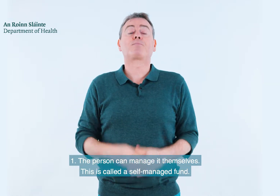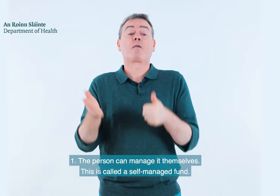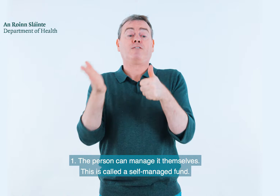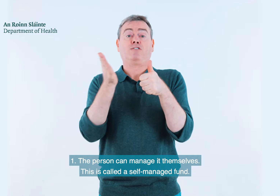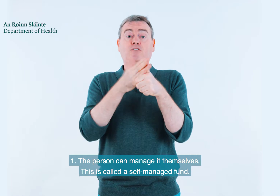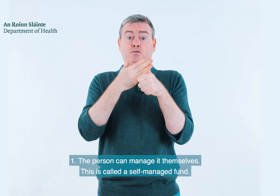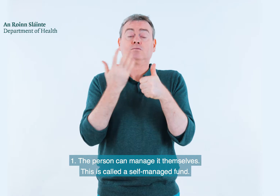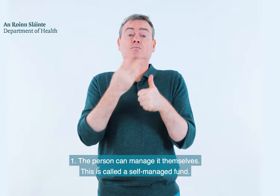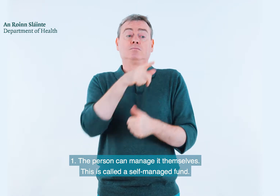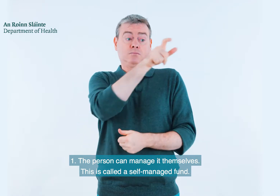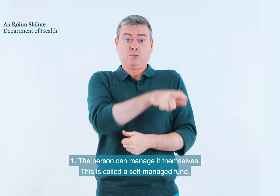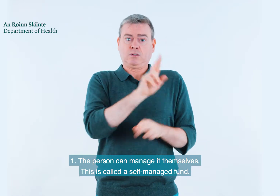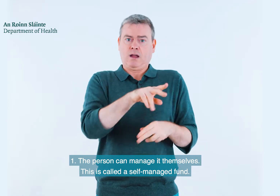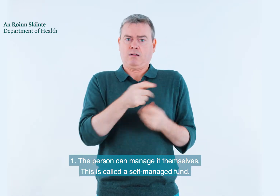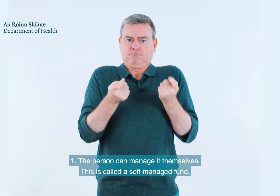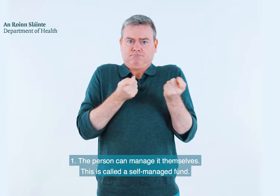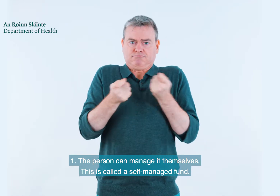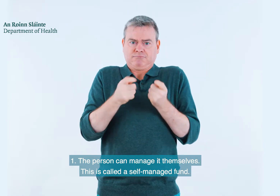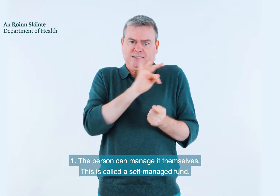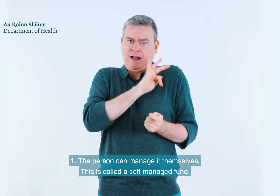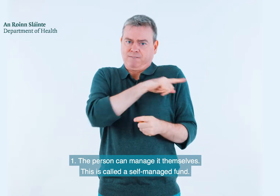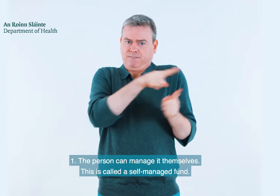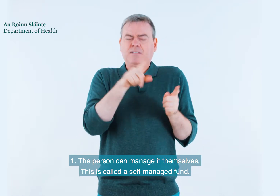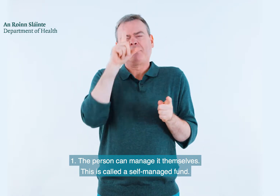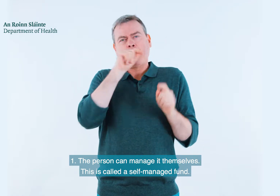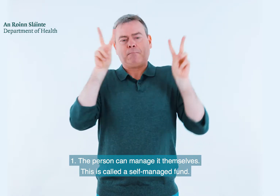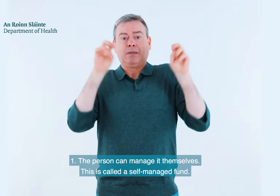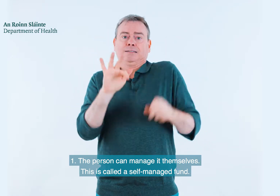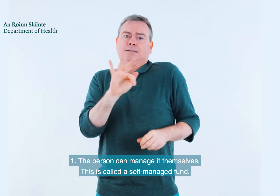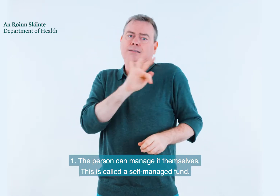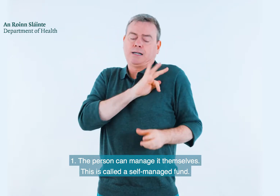1. The person can manage it themselves. This is called a self-managed fund.